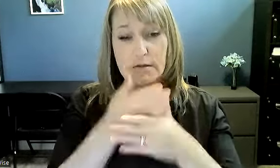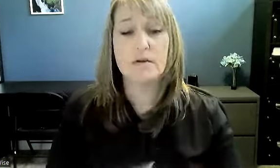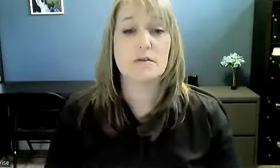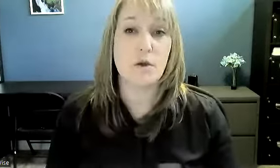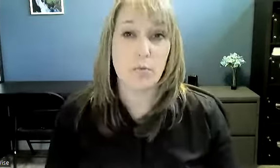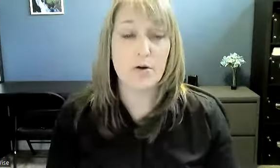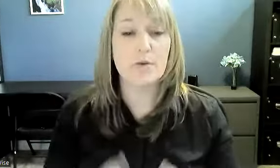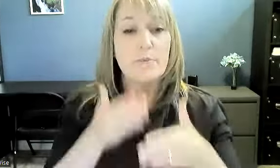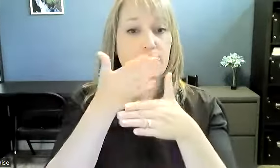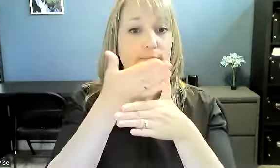So partner would be